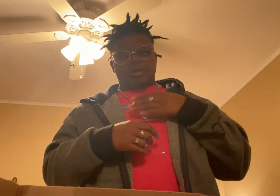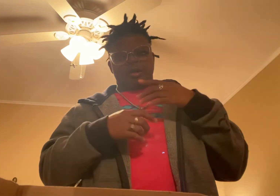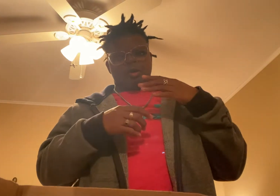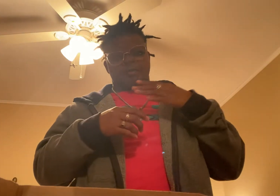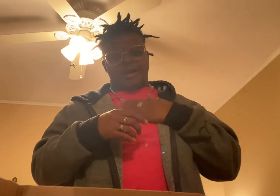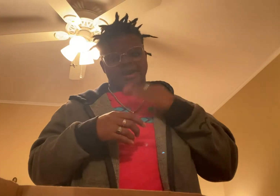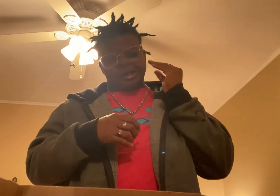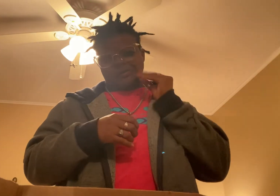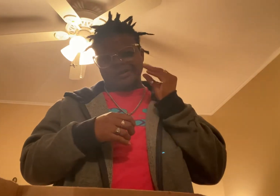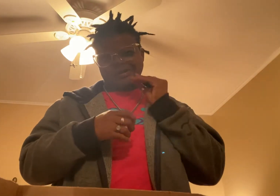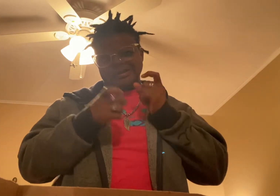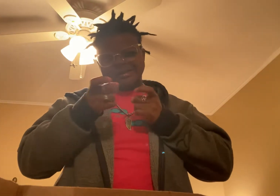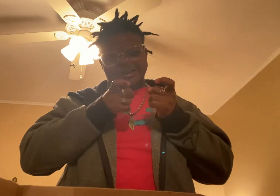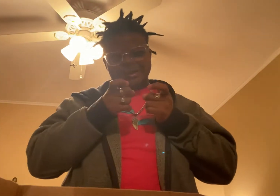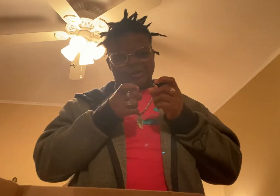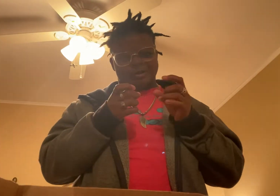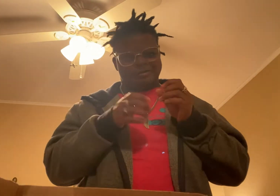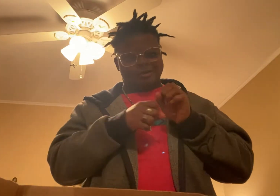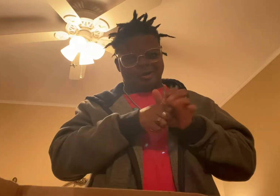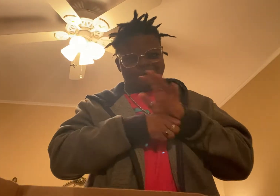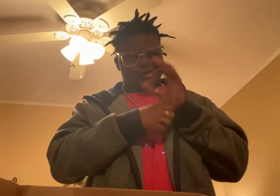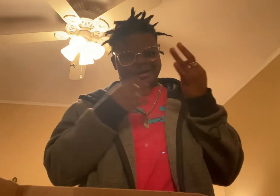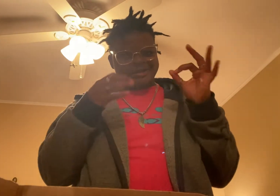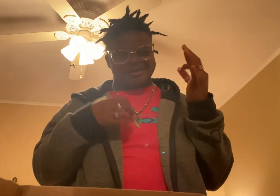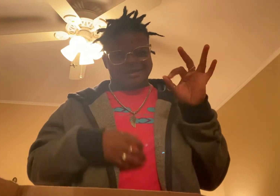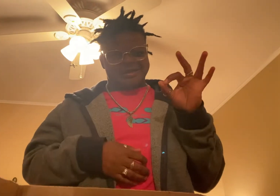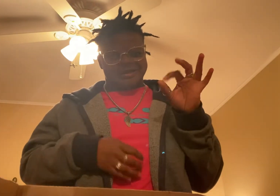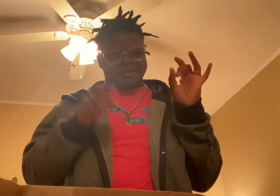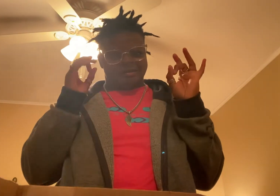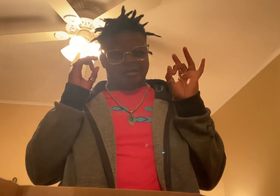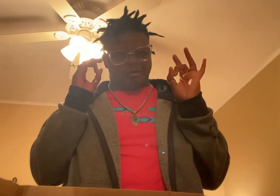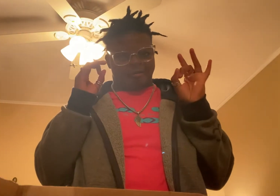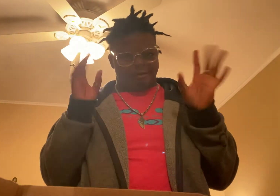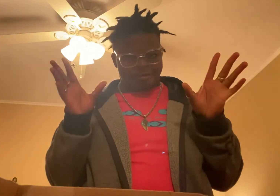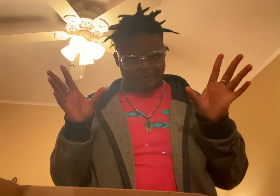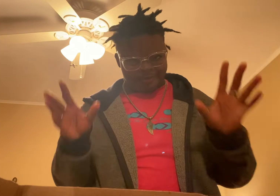So my experience dealing with COVID-19 is horrible.